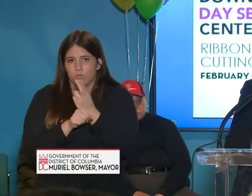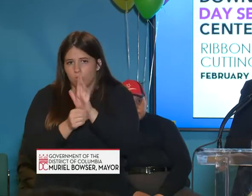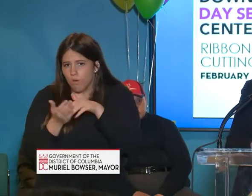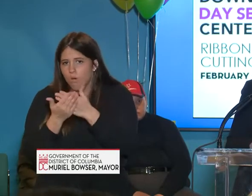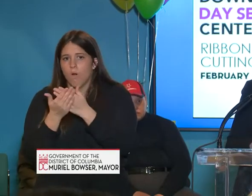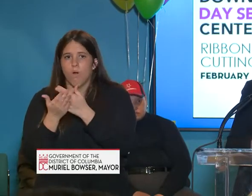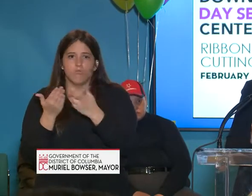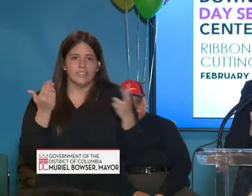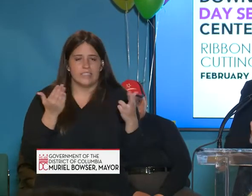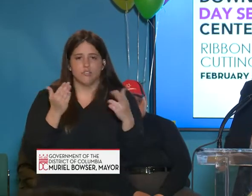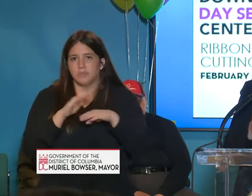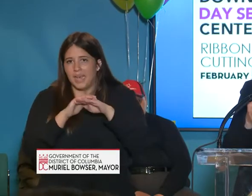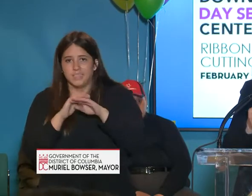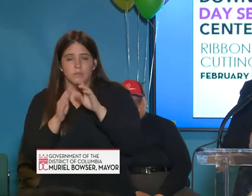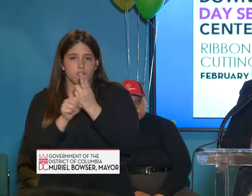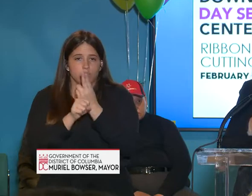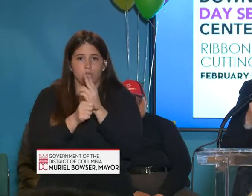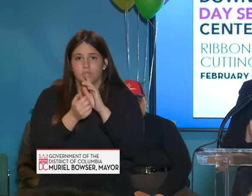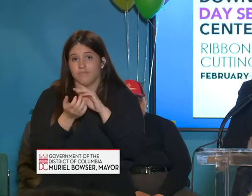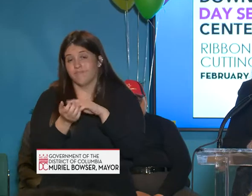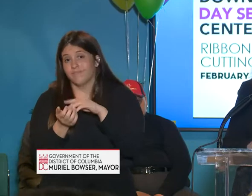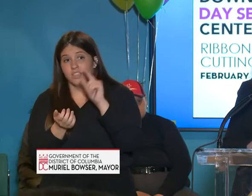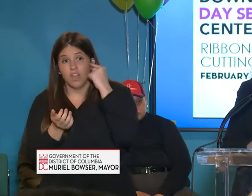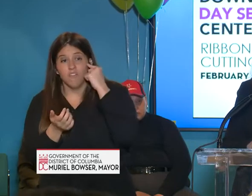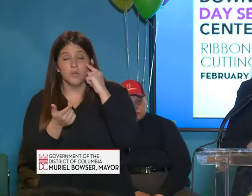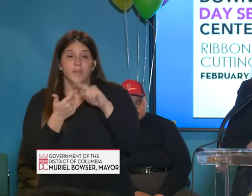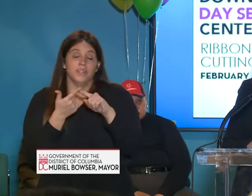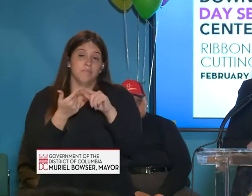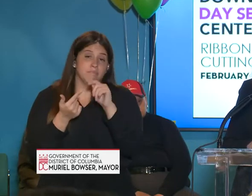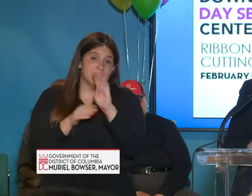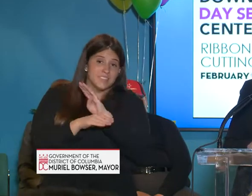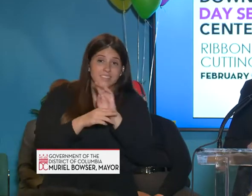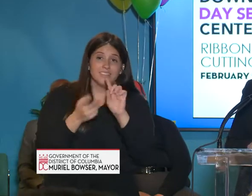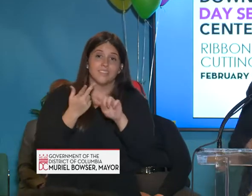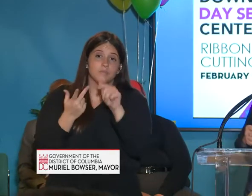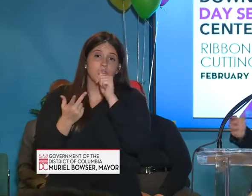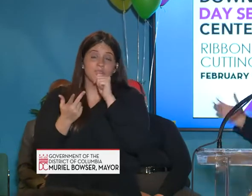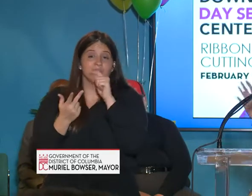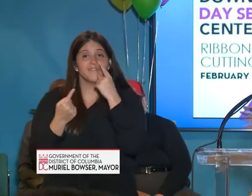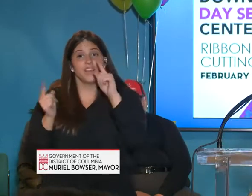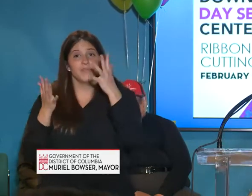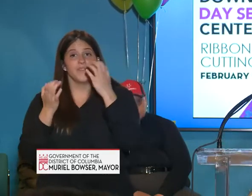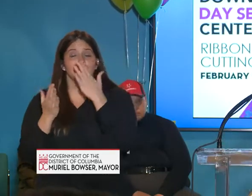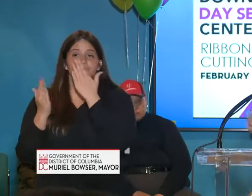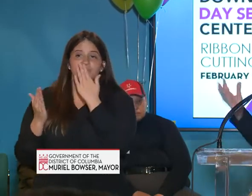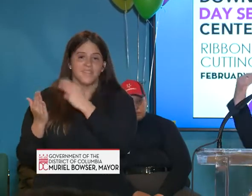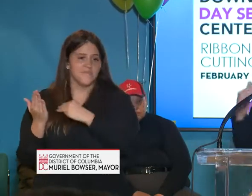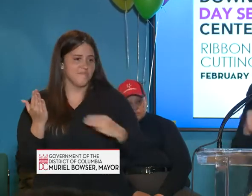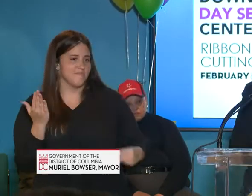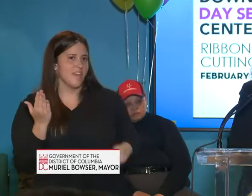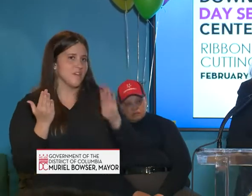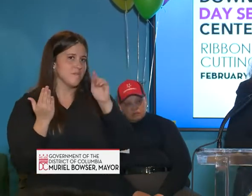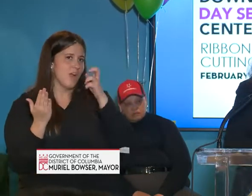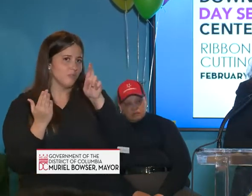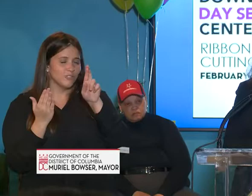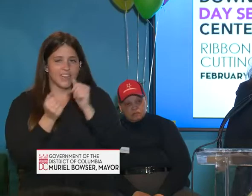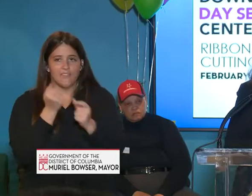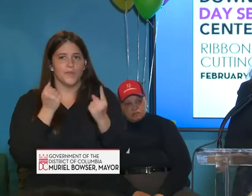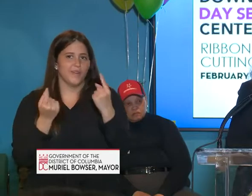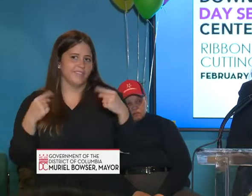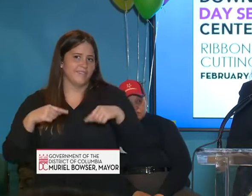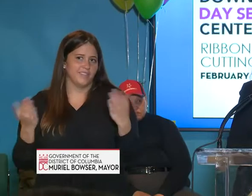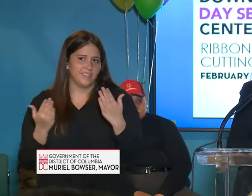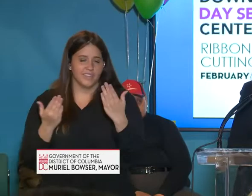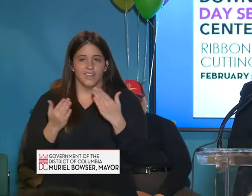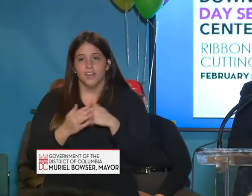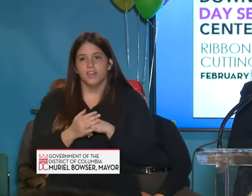resource, maximize every resource, government, business, private. So finally, I just want to say again, thank you to Mayor Bowser and to everyone here for